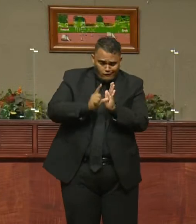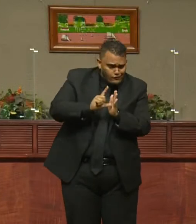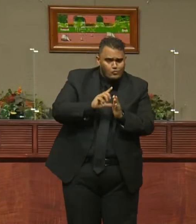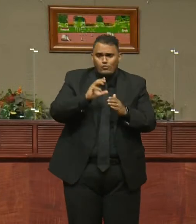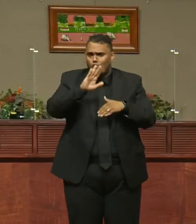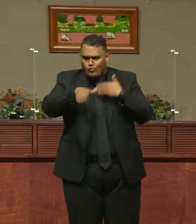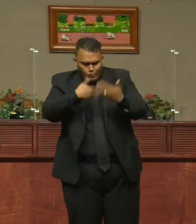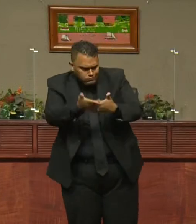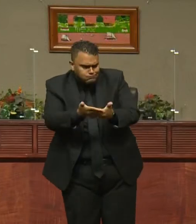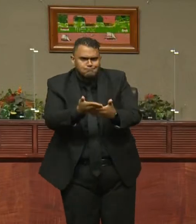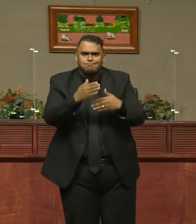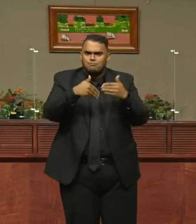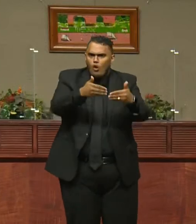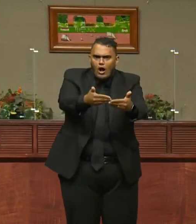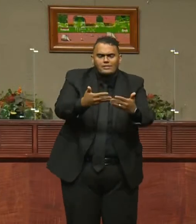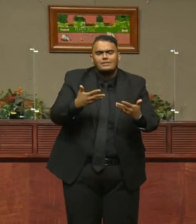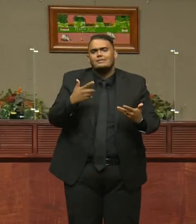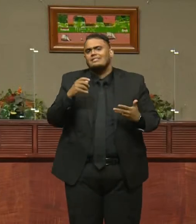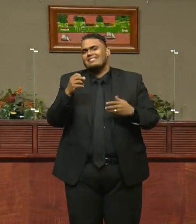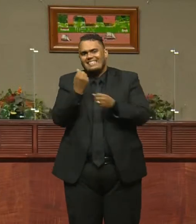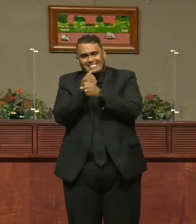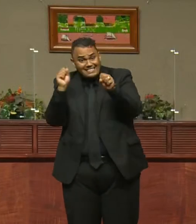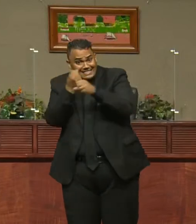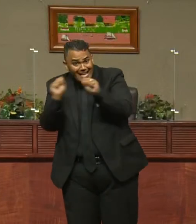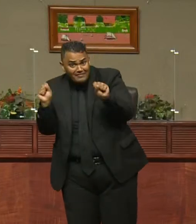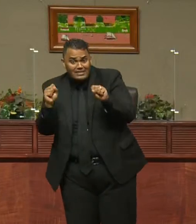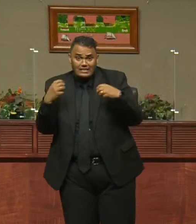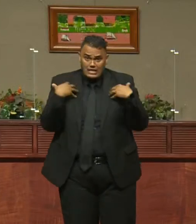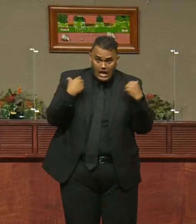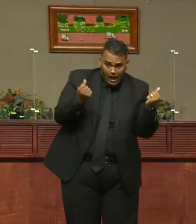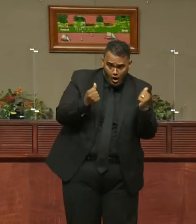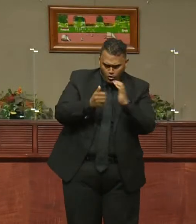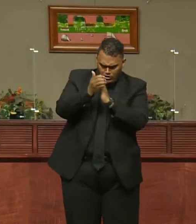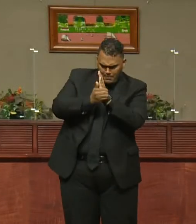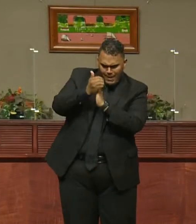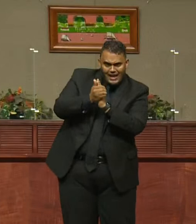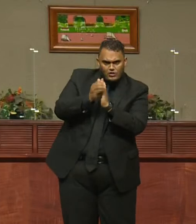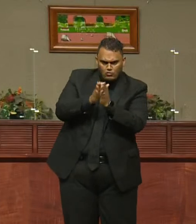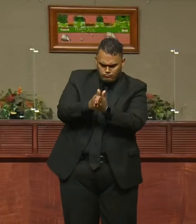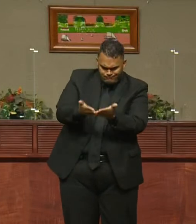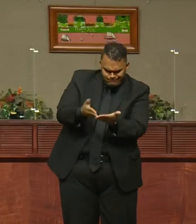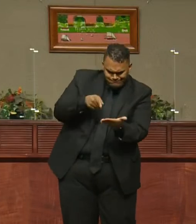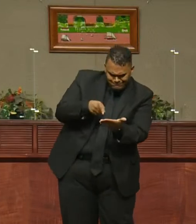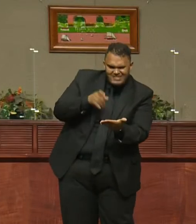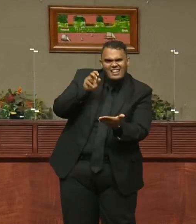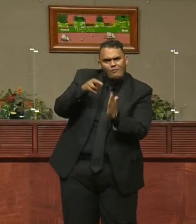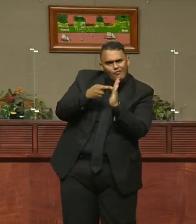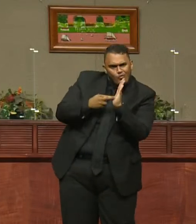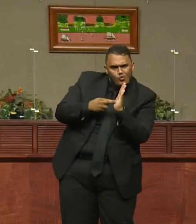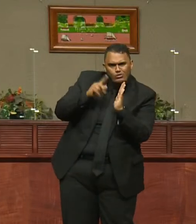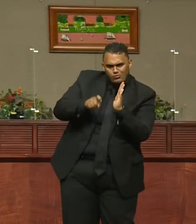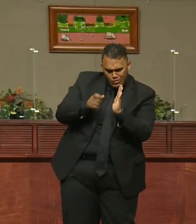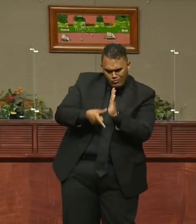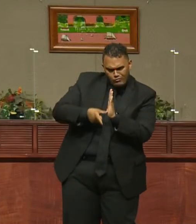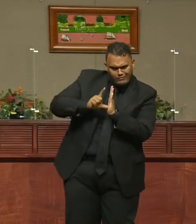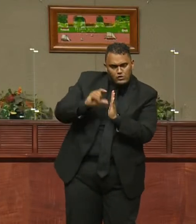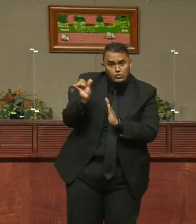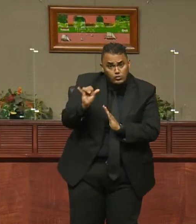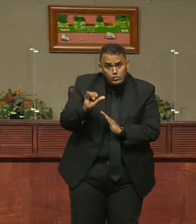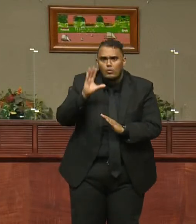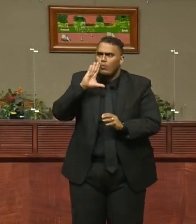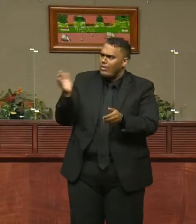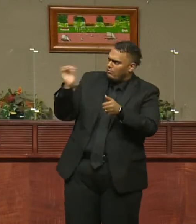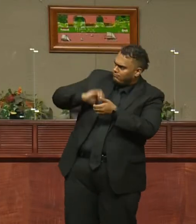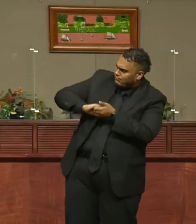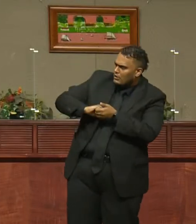what that looks like moving forward. We're obviously working very closely with the Florida Department of Health and with Dr. Pino on guidance